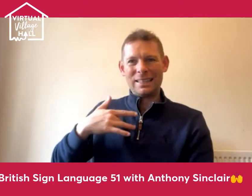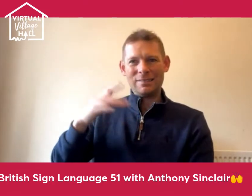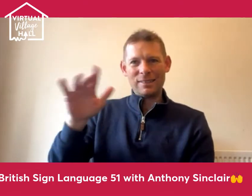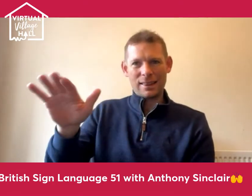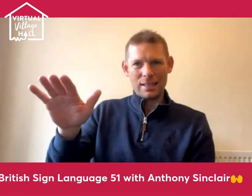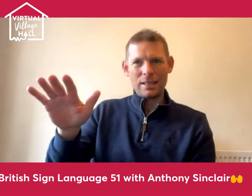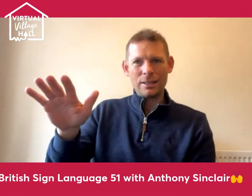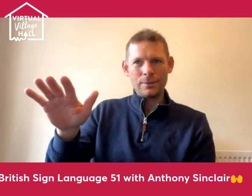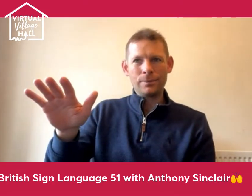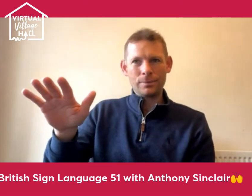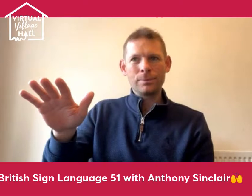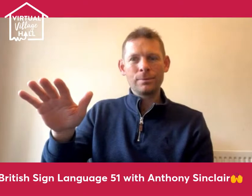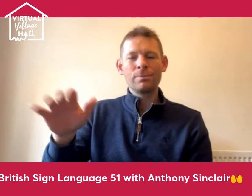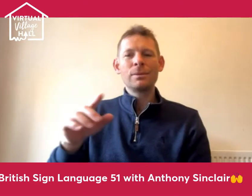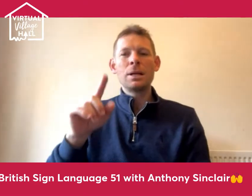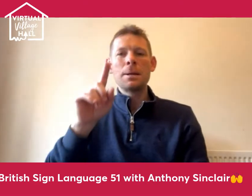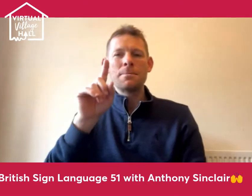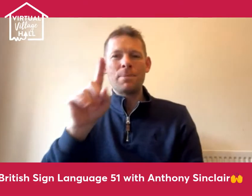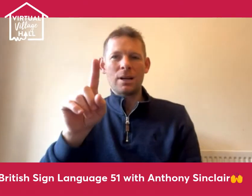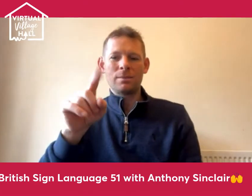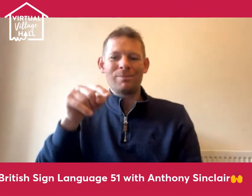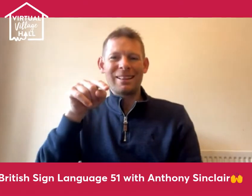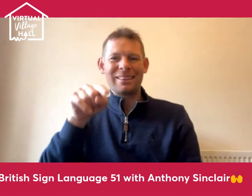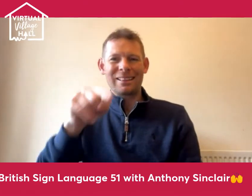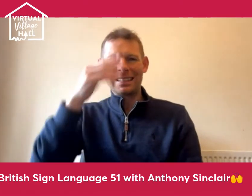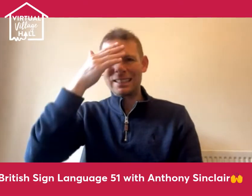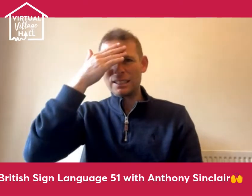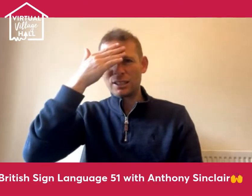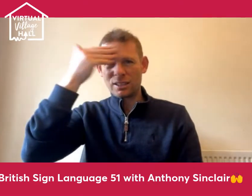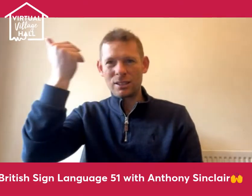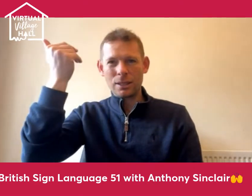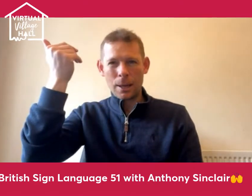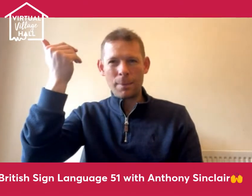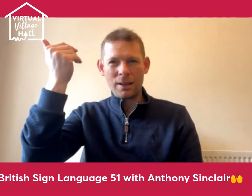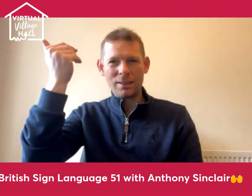Because I have family who live in Italy. But this summer,